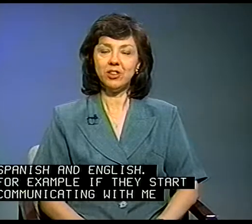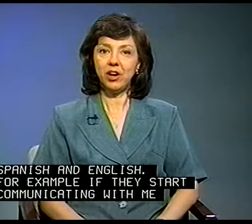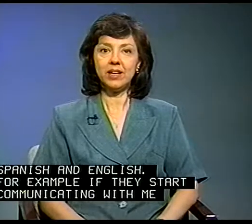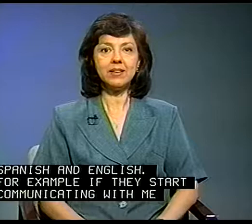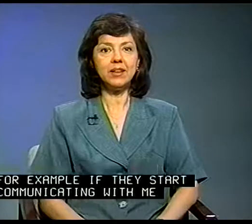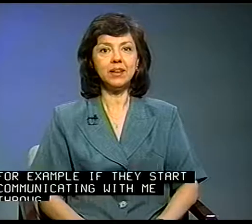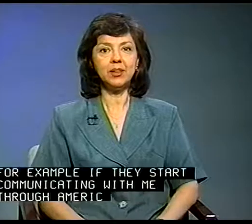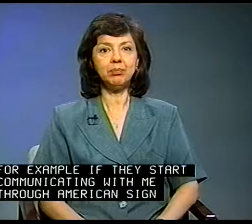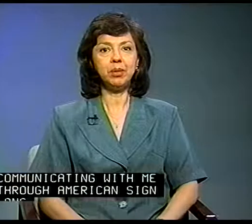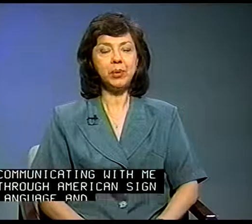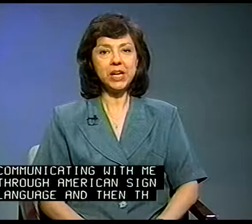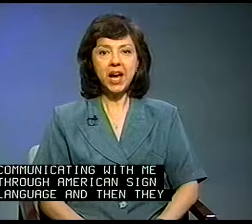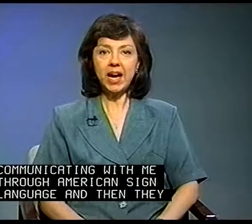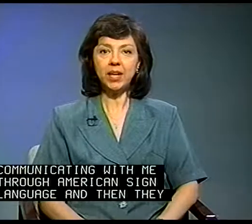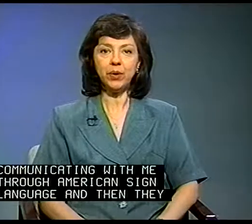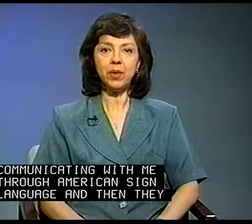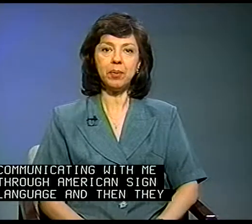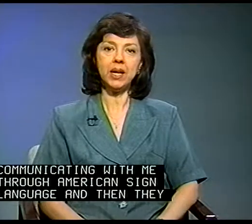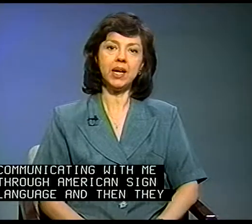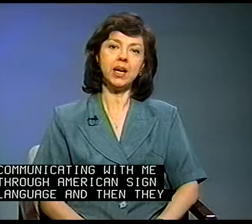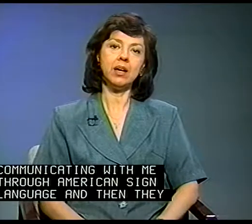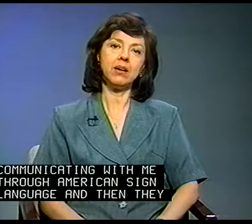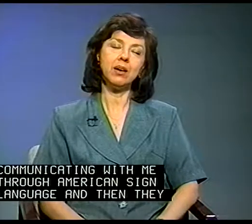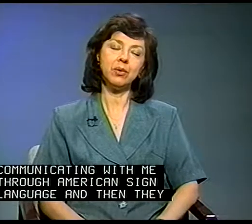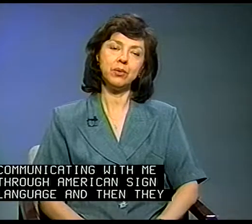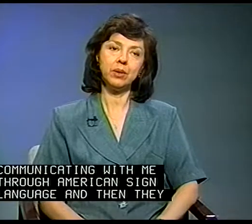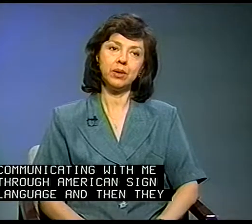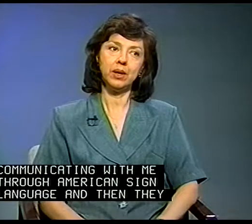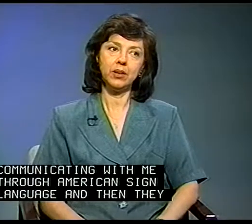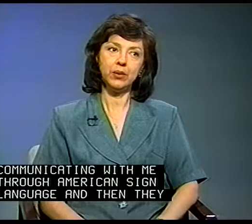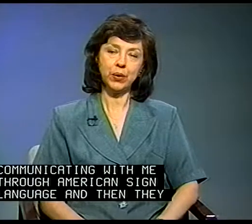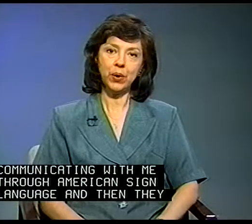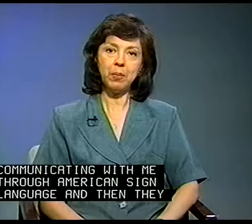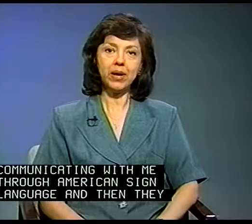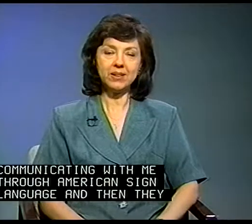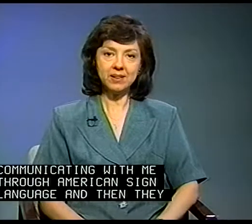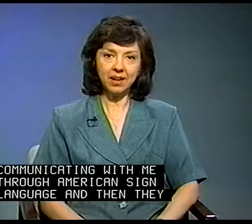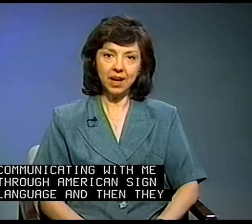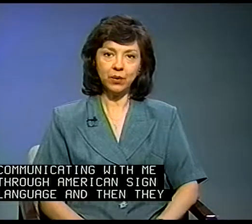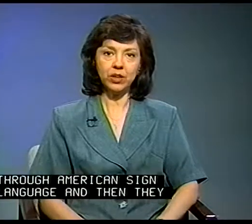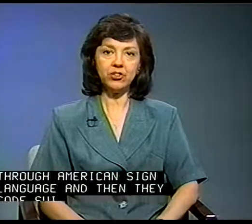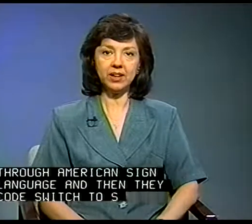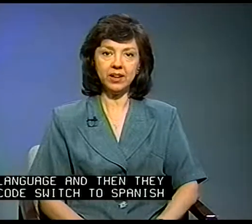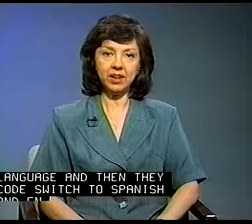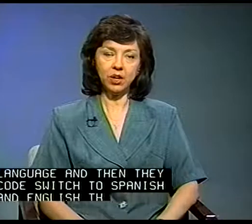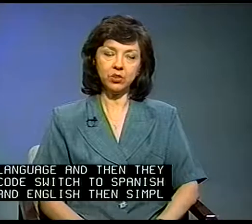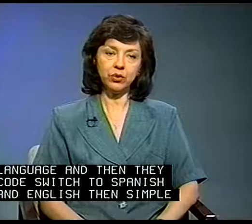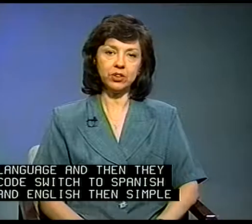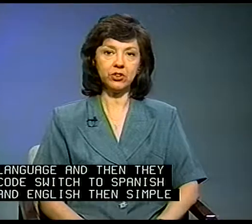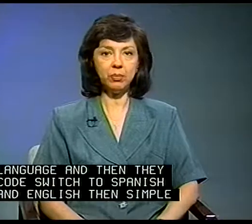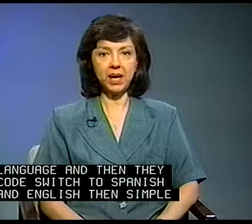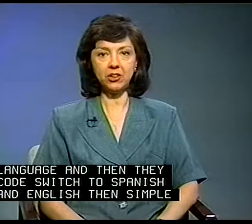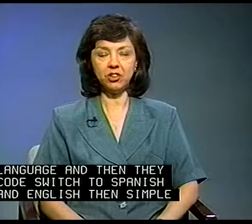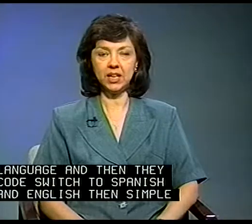start communicating with me through American Sign Language and then they code switch to Spanish and